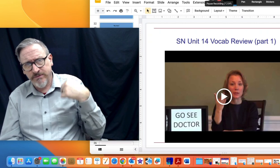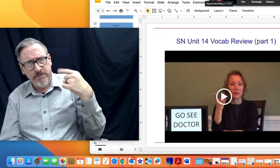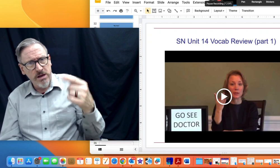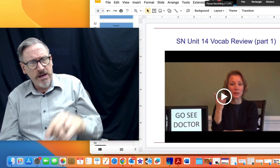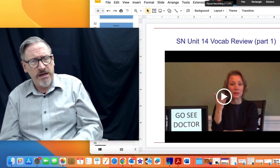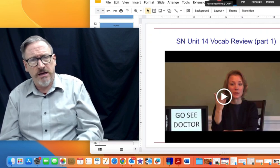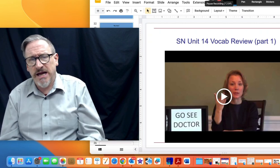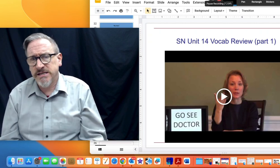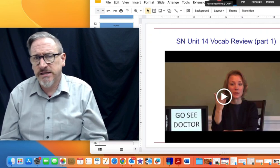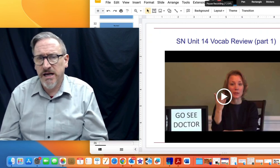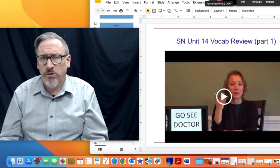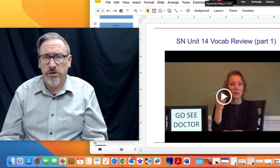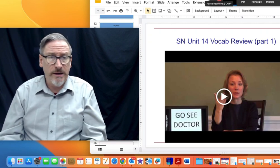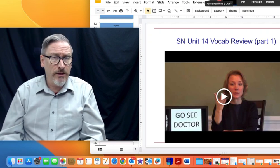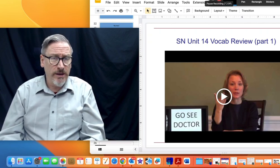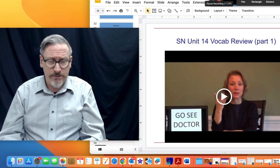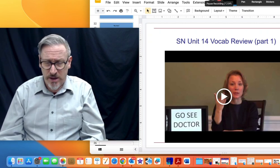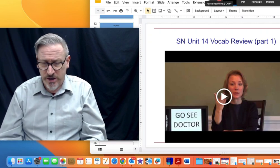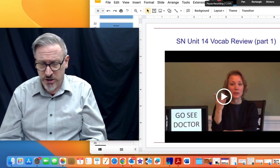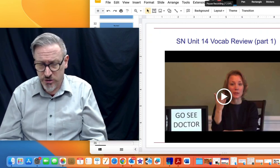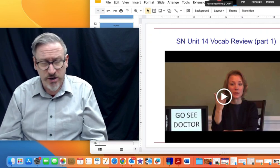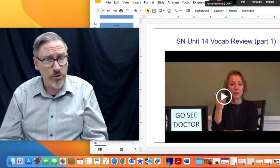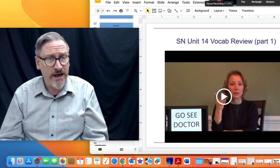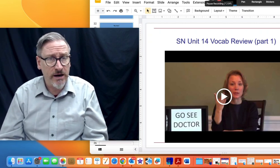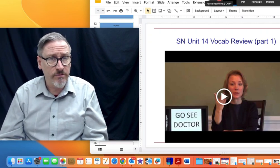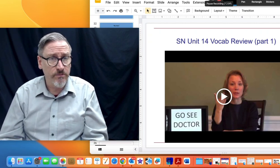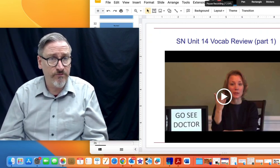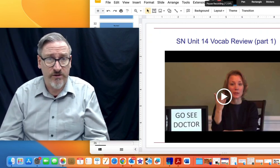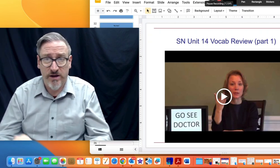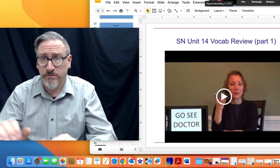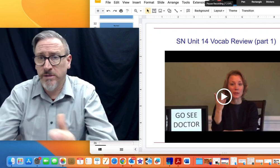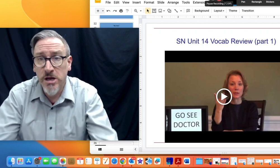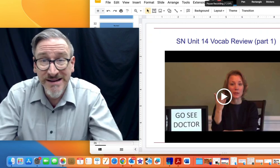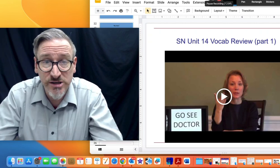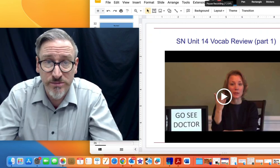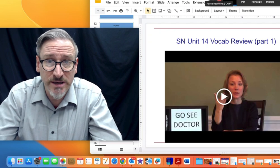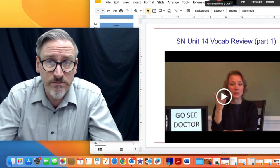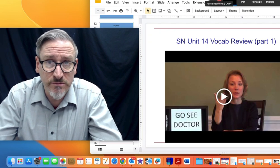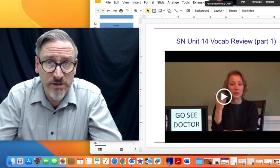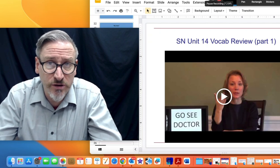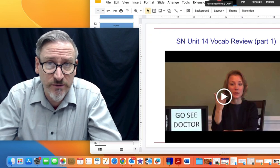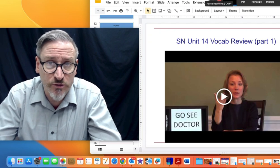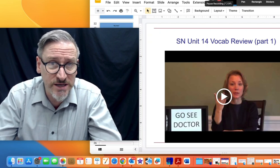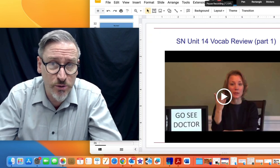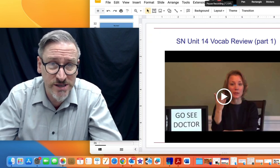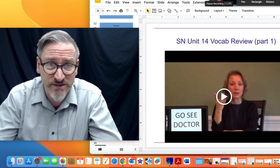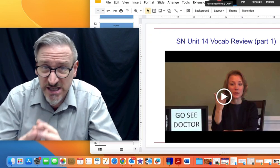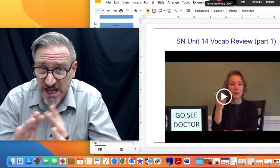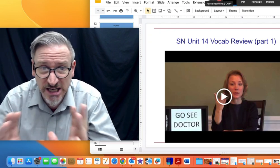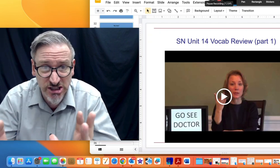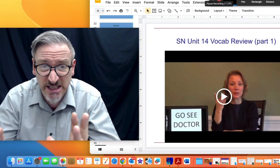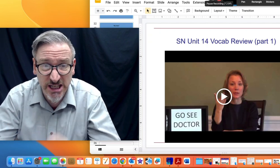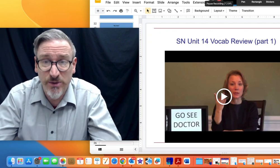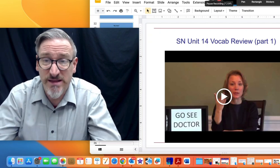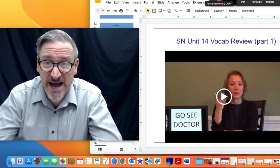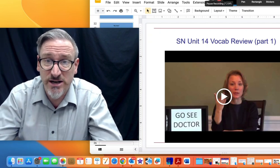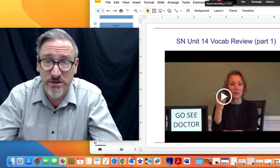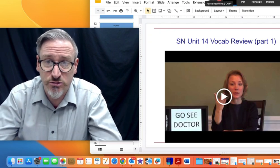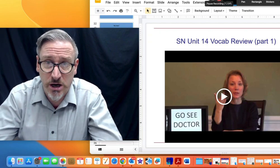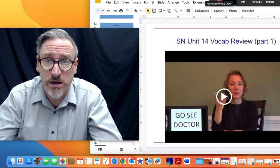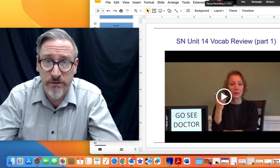me in class or email me, and we can try to work that out. Figure that out. So really, 14.7 is a lot just dealing